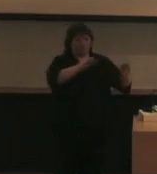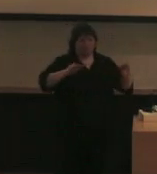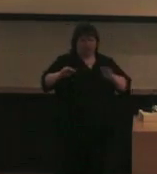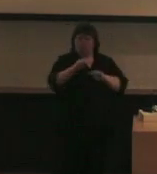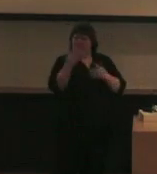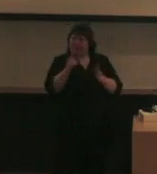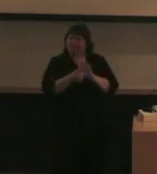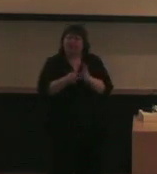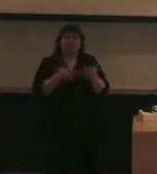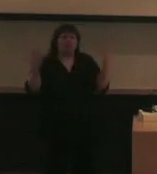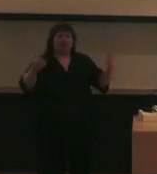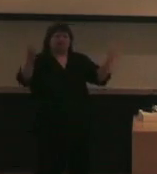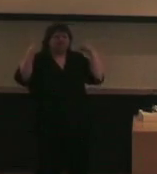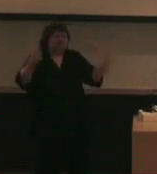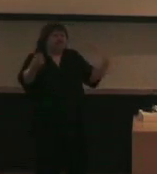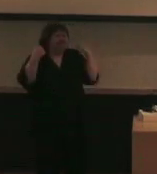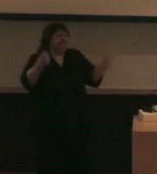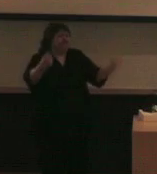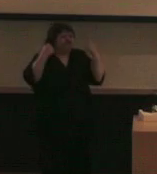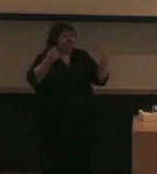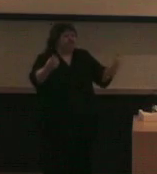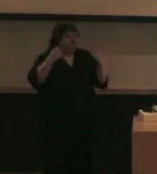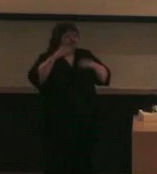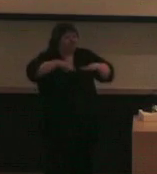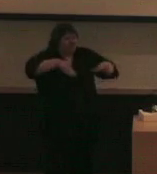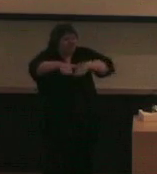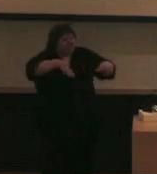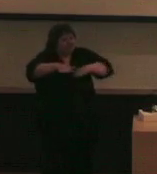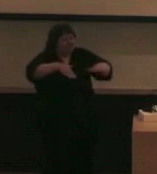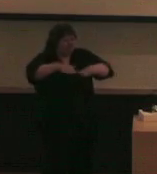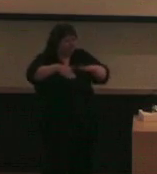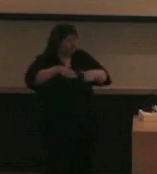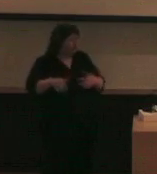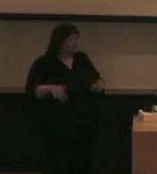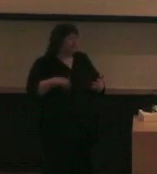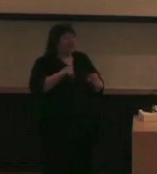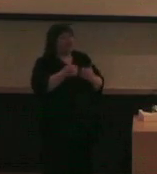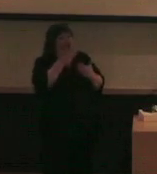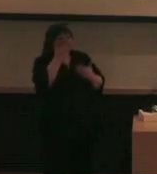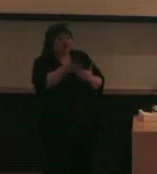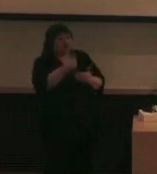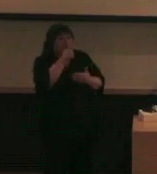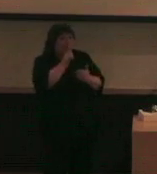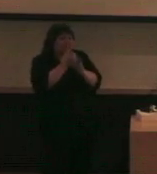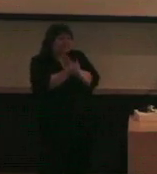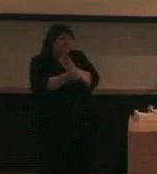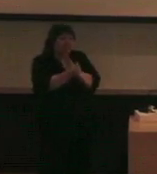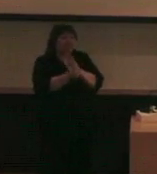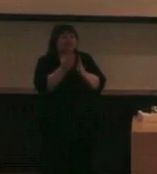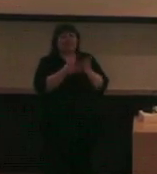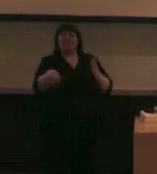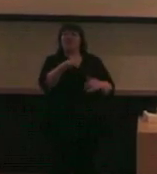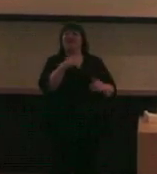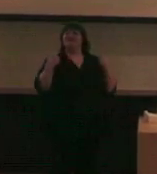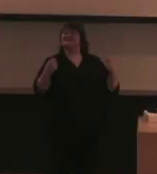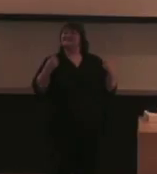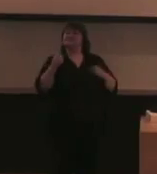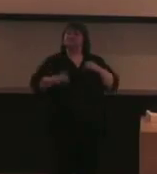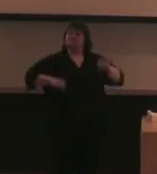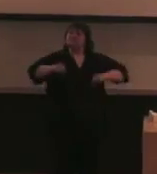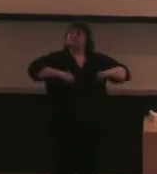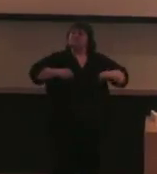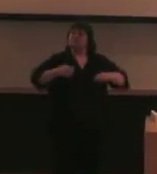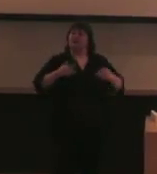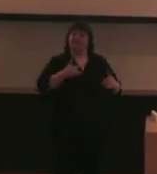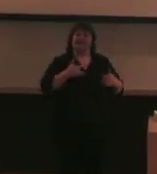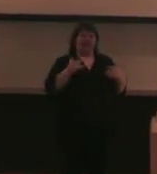mean? Exercise. So exercise is probably, is a good coping skill. Some of you feel really good afterwards. Some of you don't